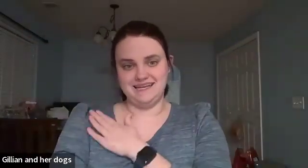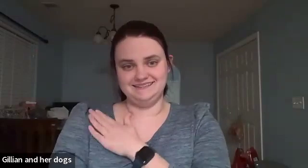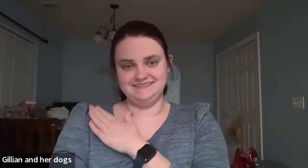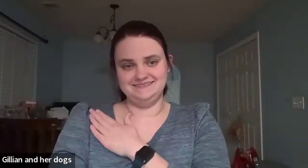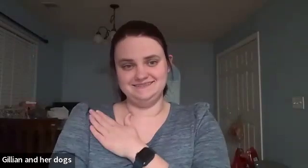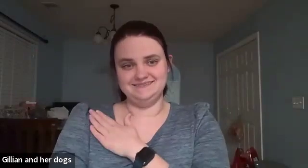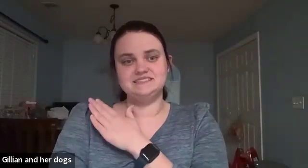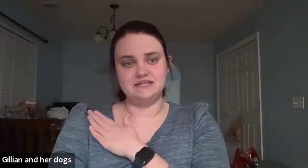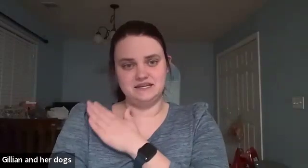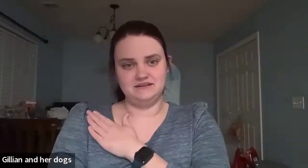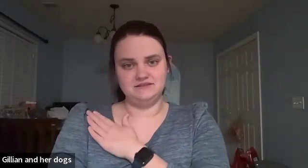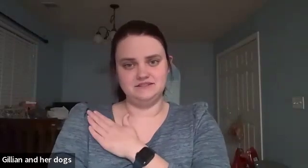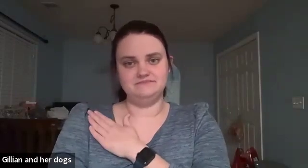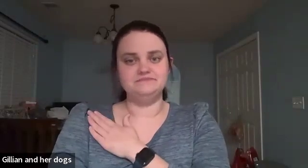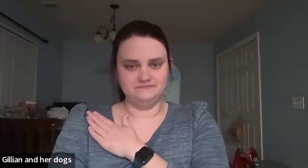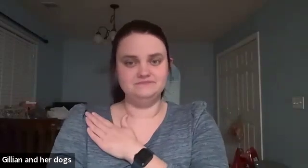Sunday. Sunday.